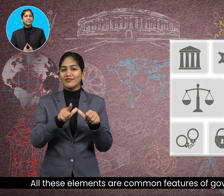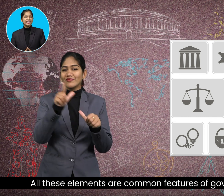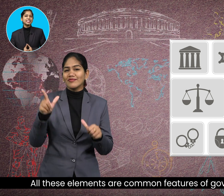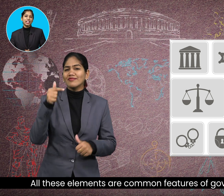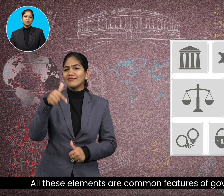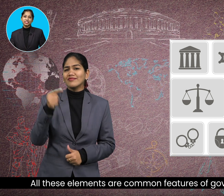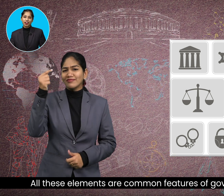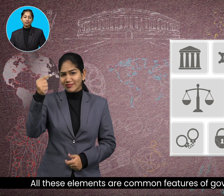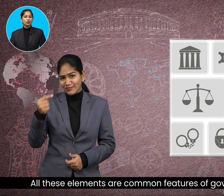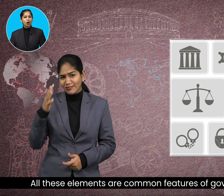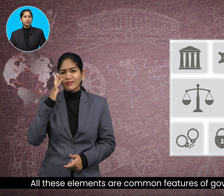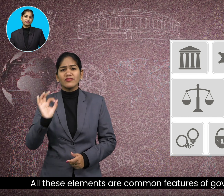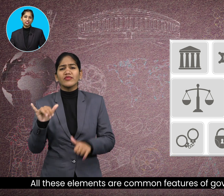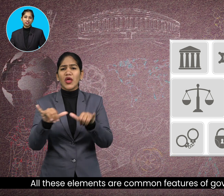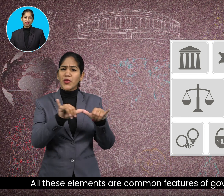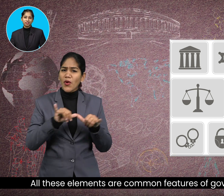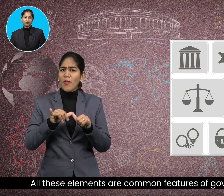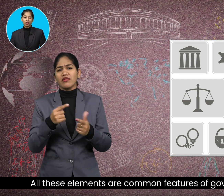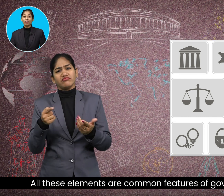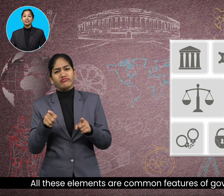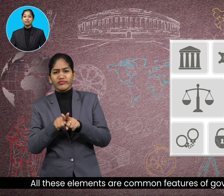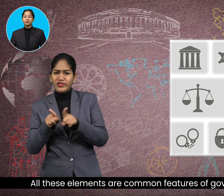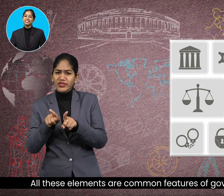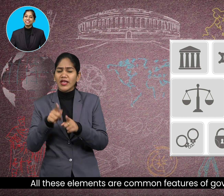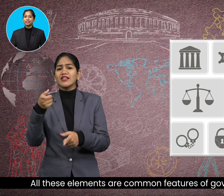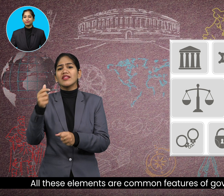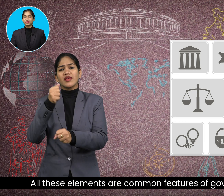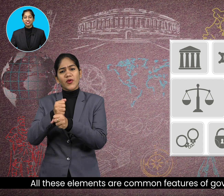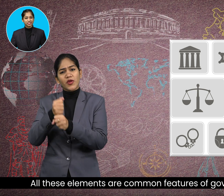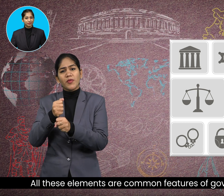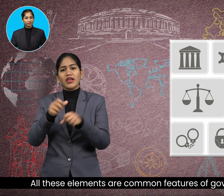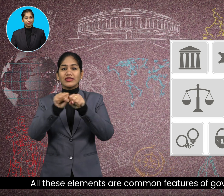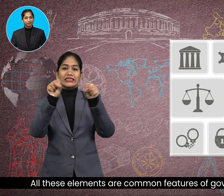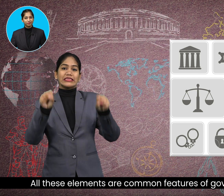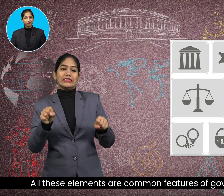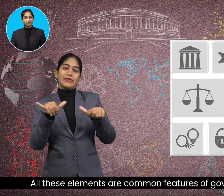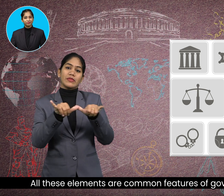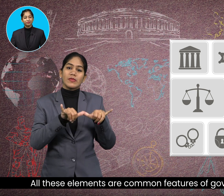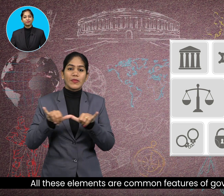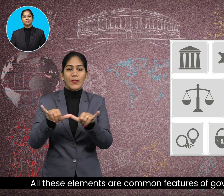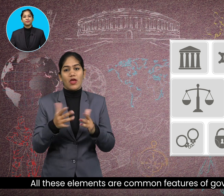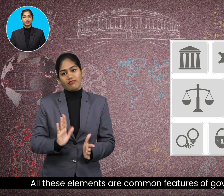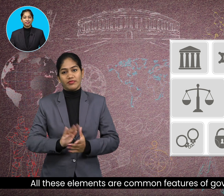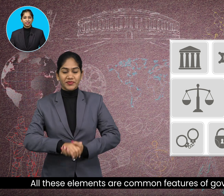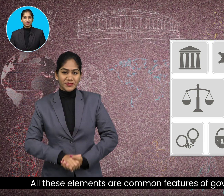All these elements are common features of government systems.